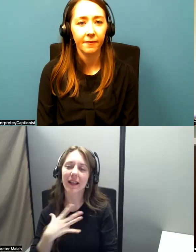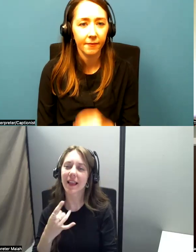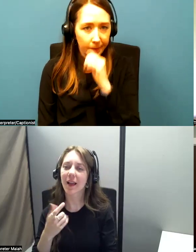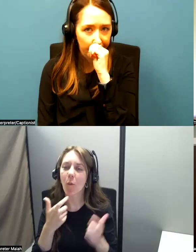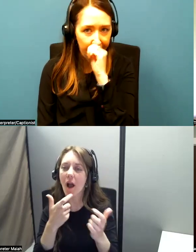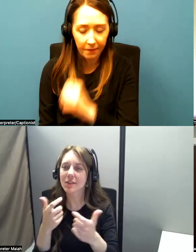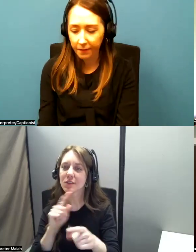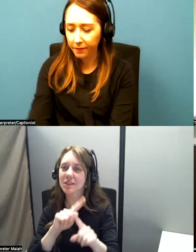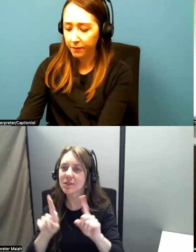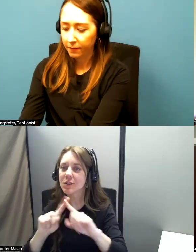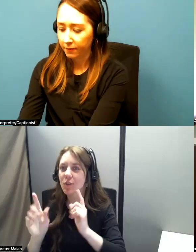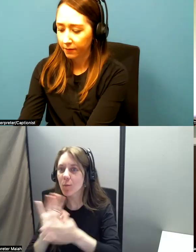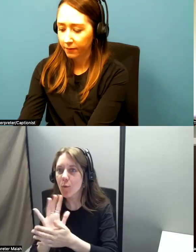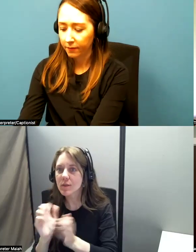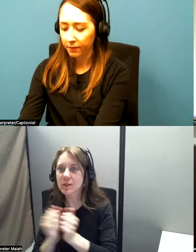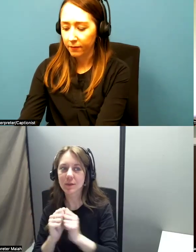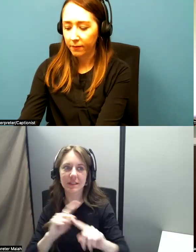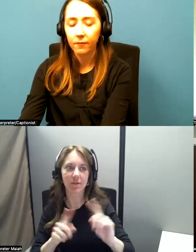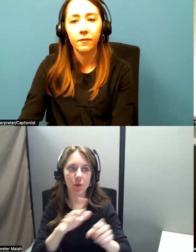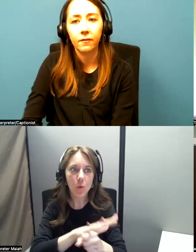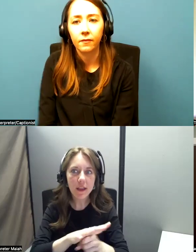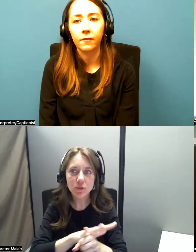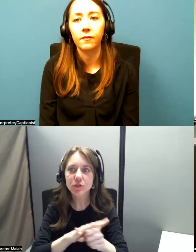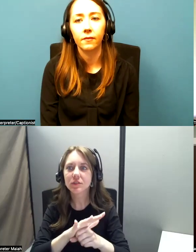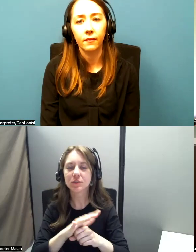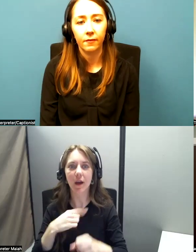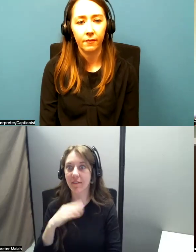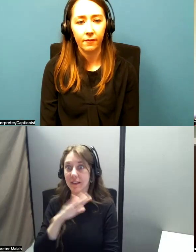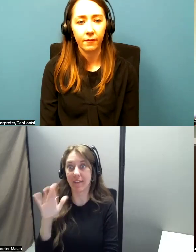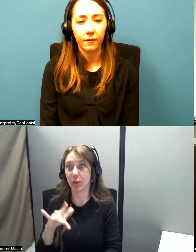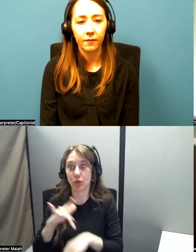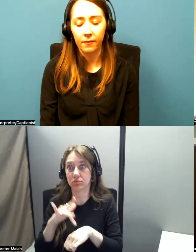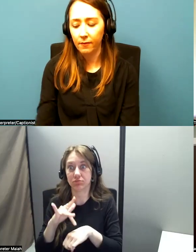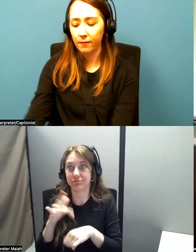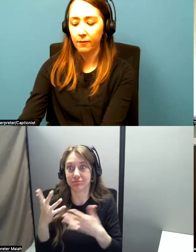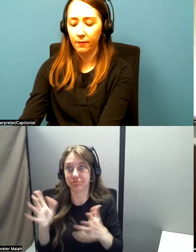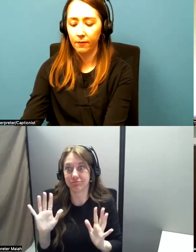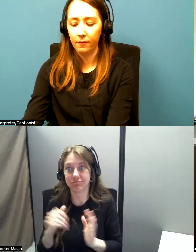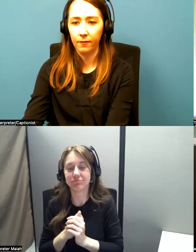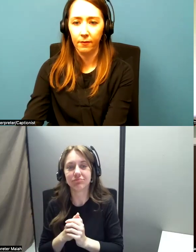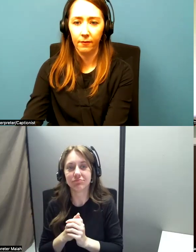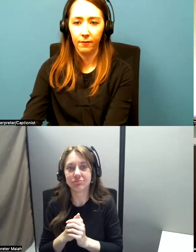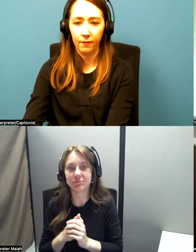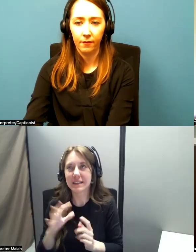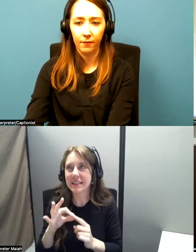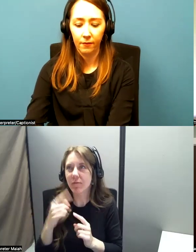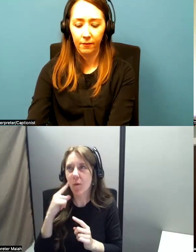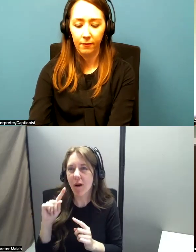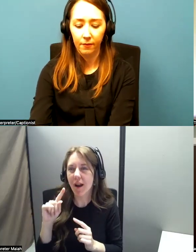with different destinations because I haven't been to any of them except for Hawaii,